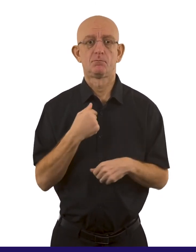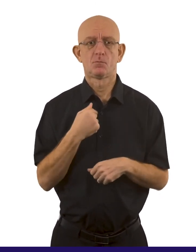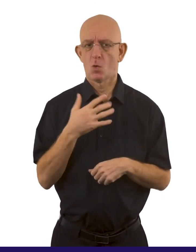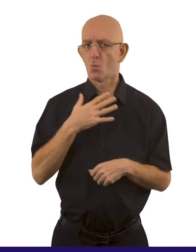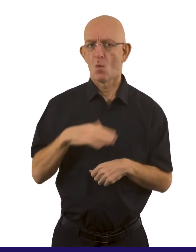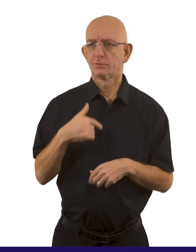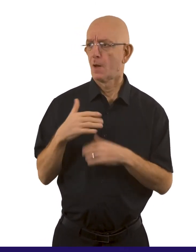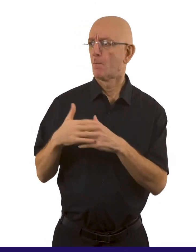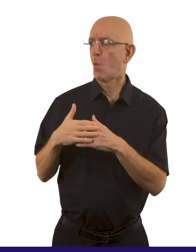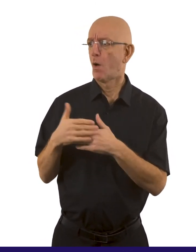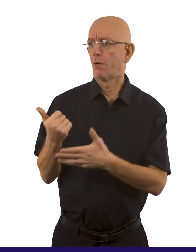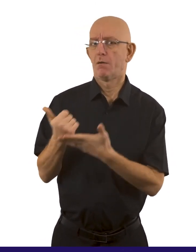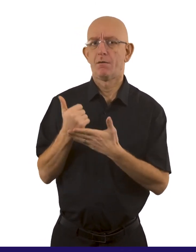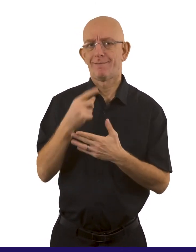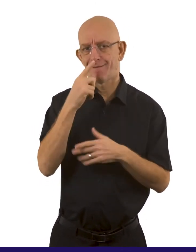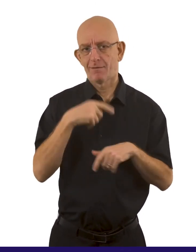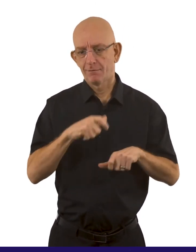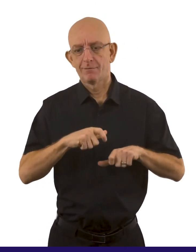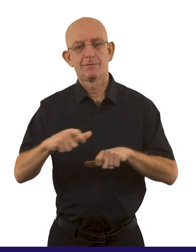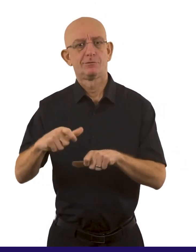I would like to get more support keeping a job.